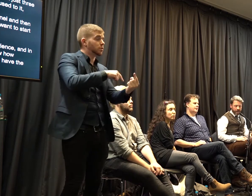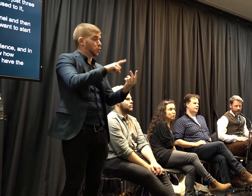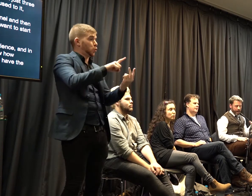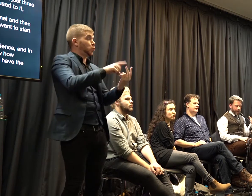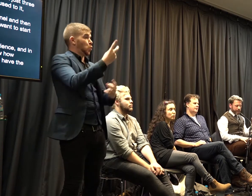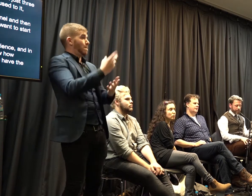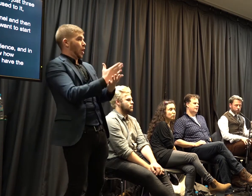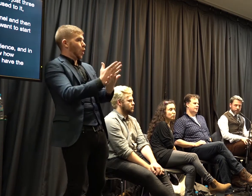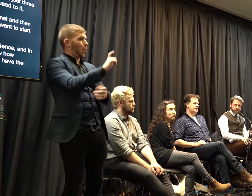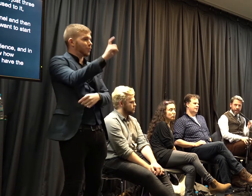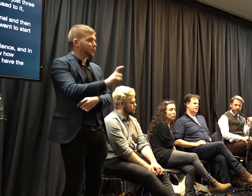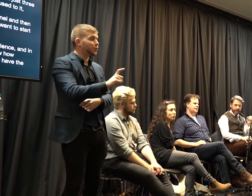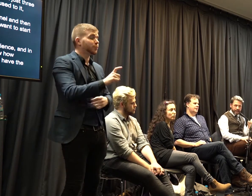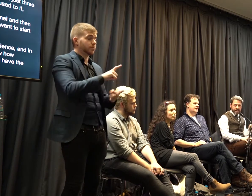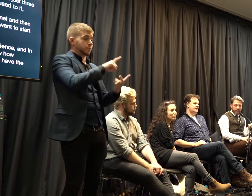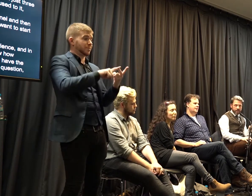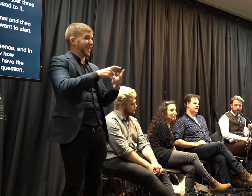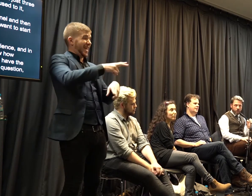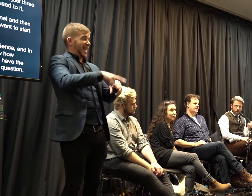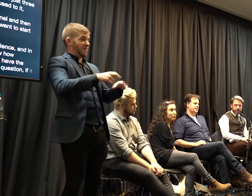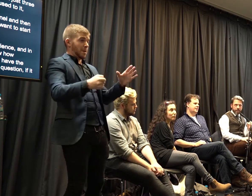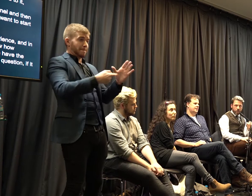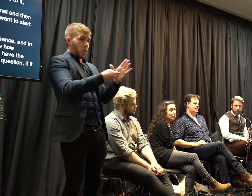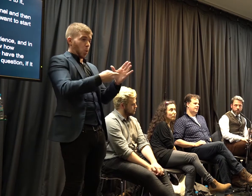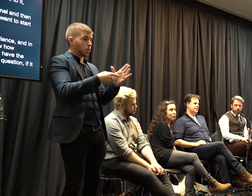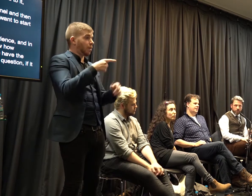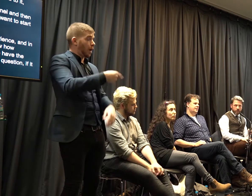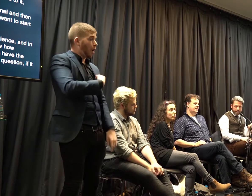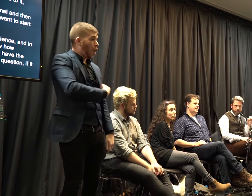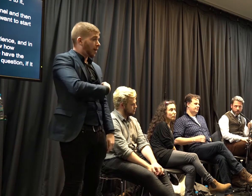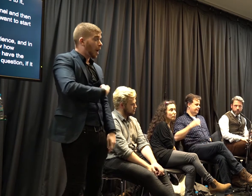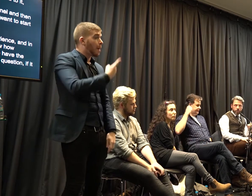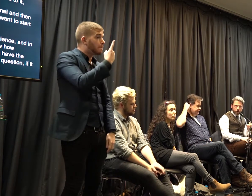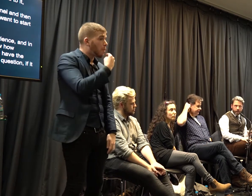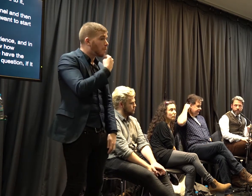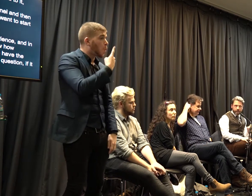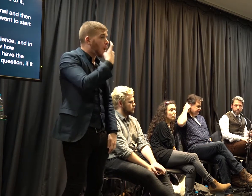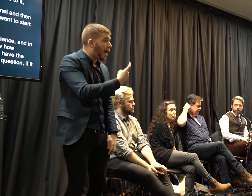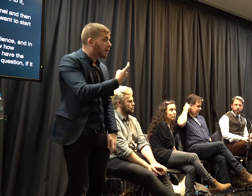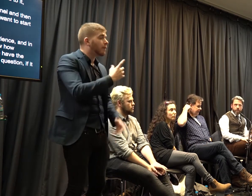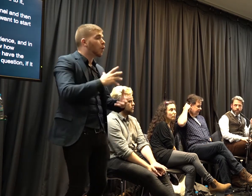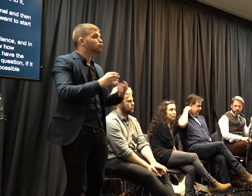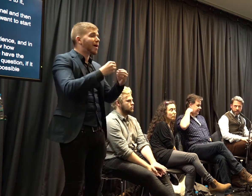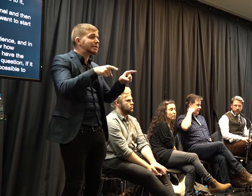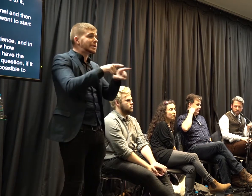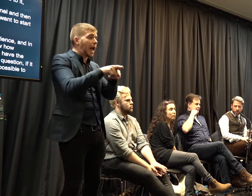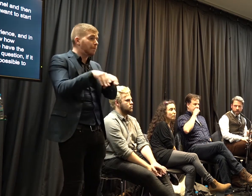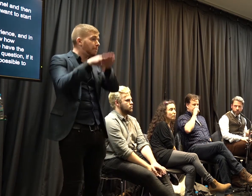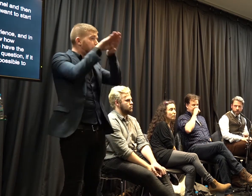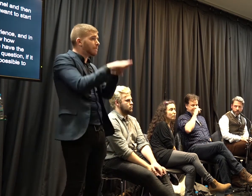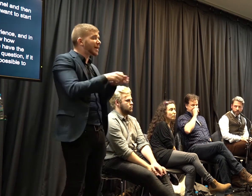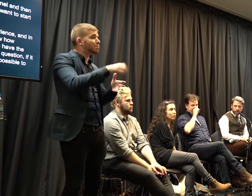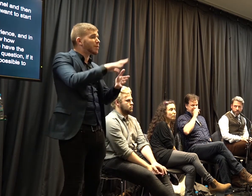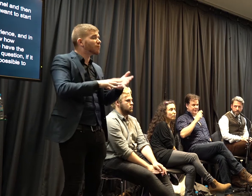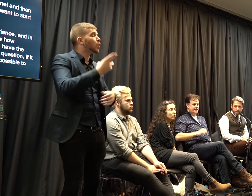question, if it is important, is that honestly possible? Is it possible to create the same experience for deaf and